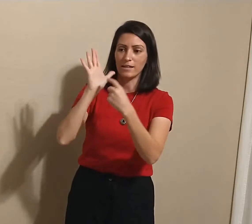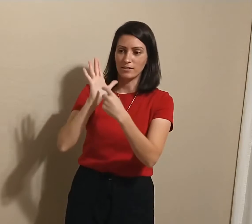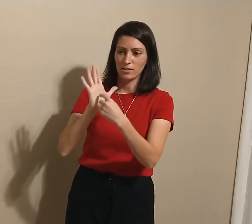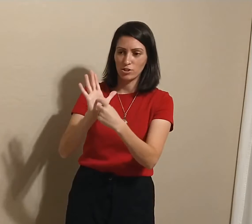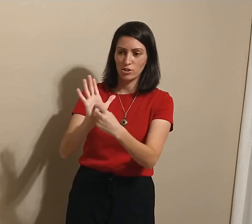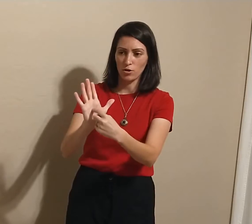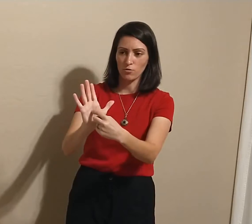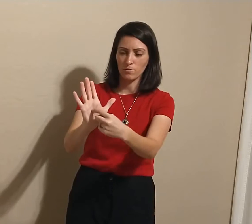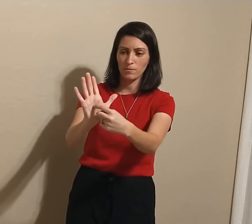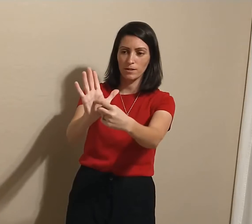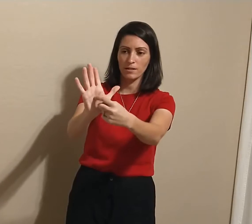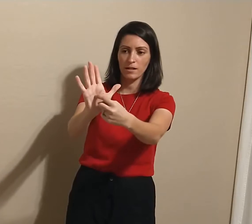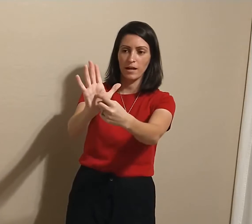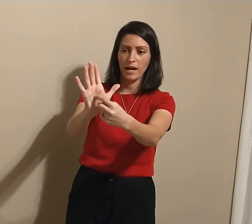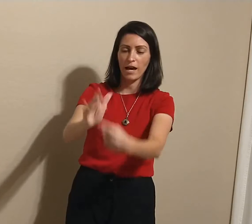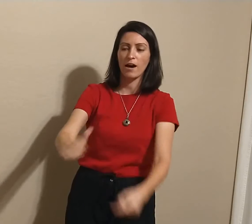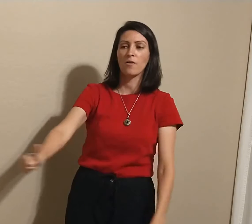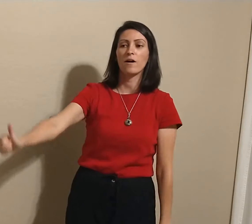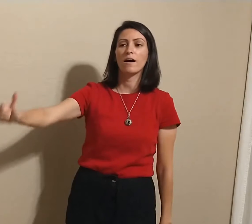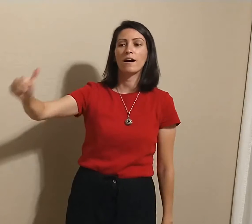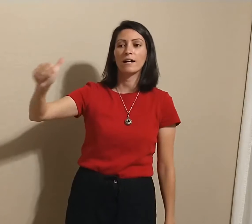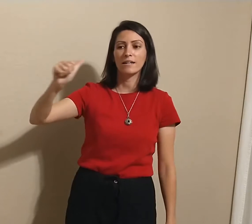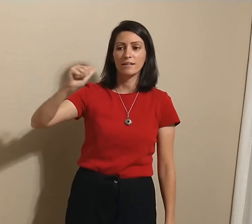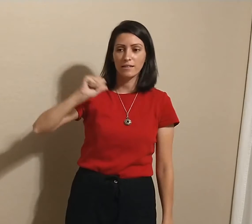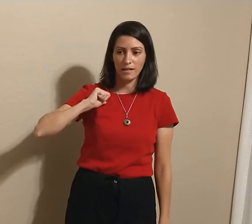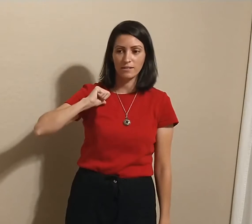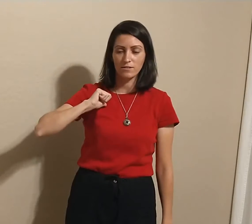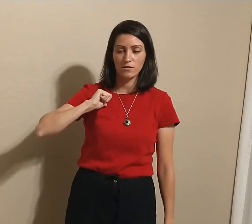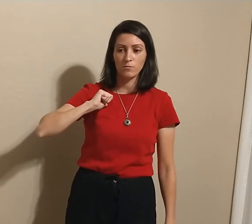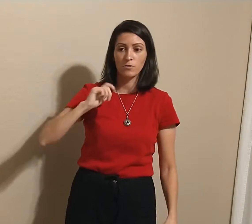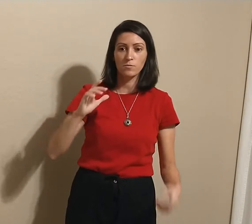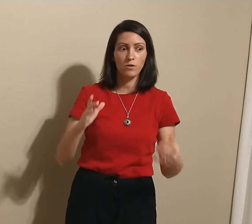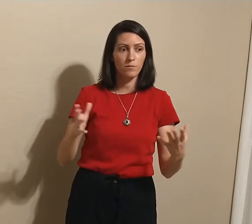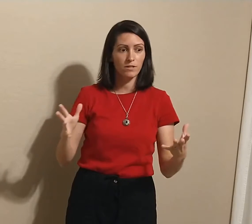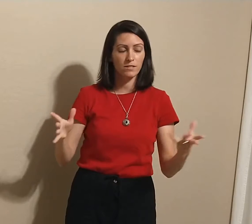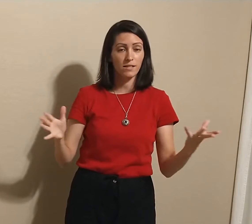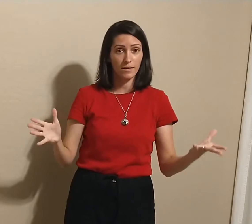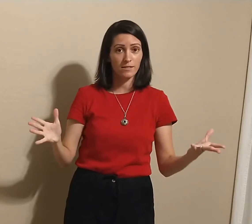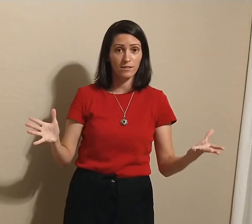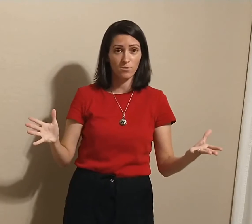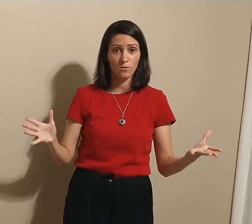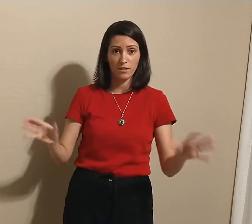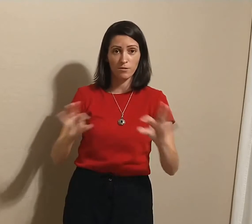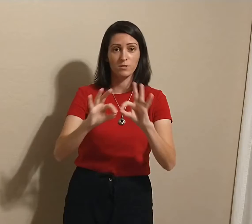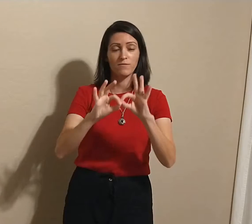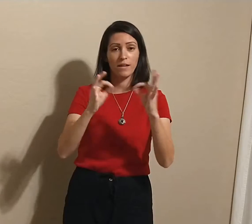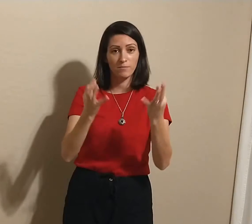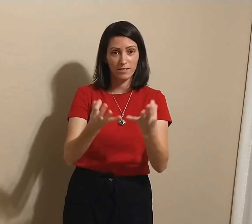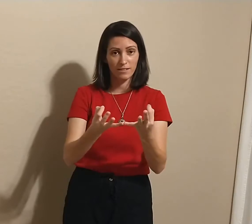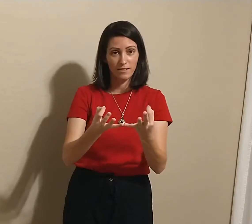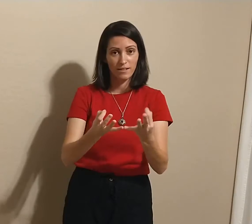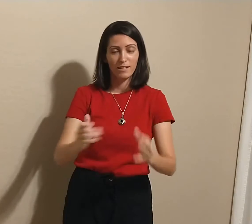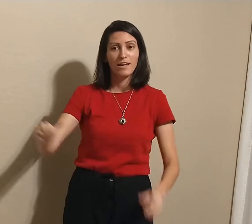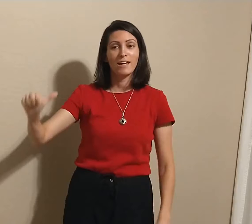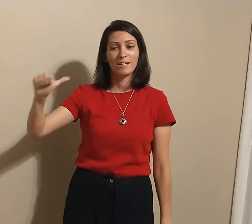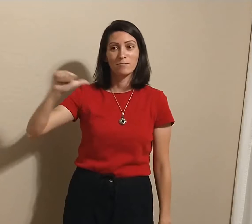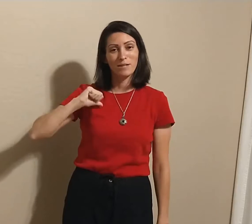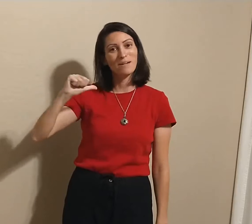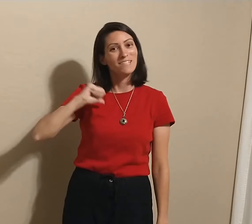has shown me how I can. So the most prominent signs in this whole thing was family and me, myself,